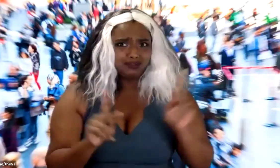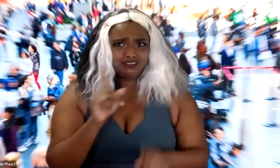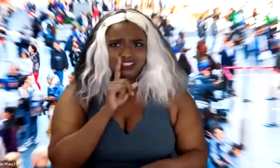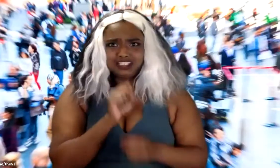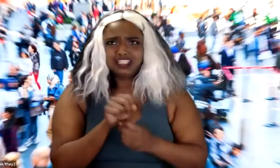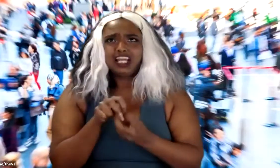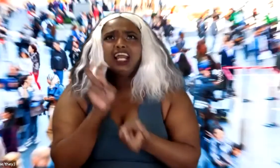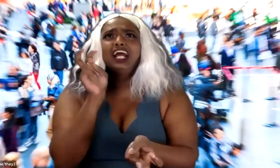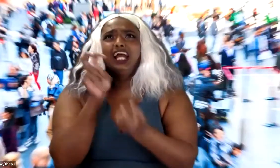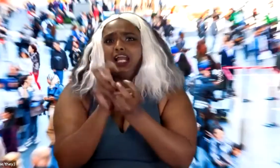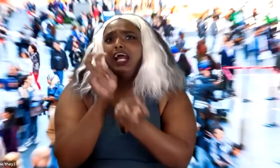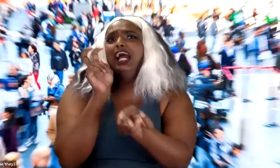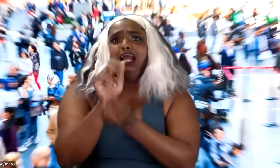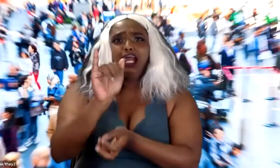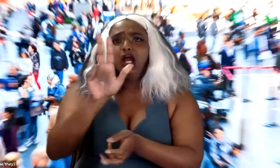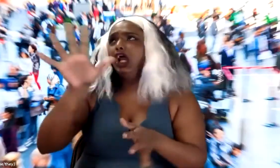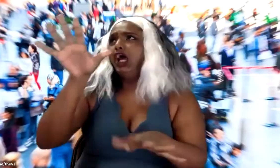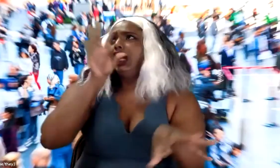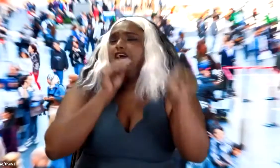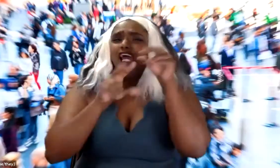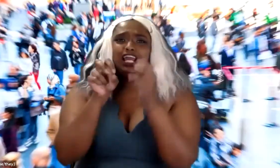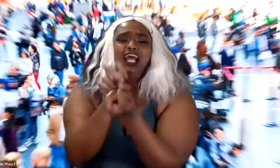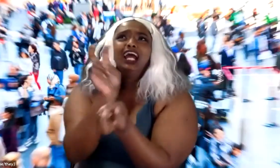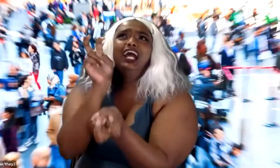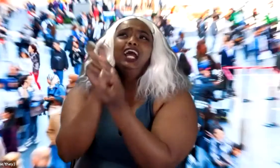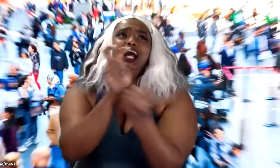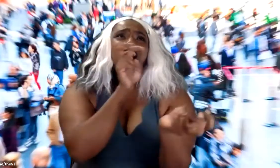All around me, people are chewing air.